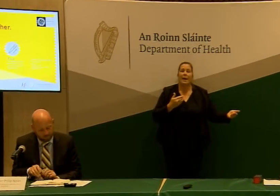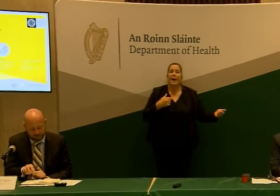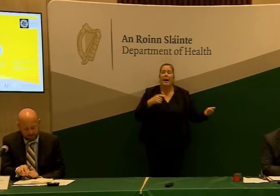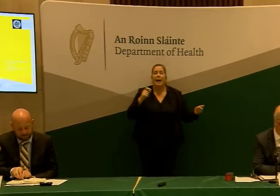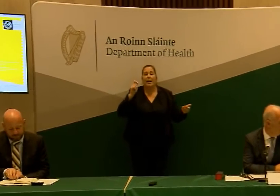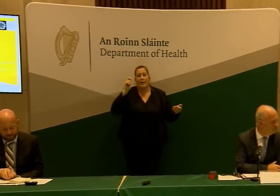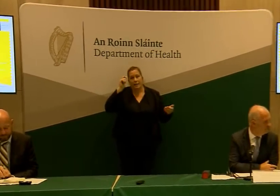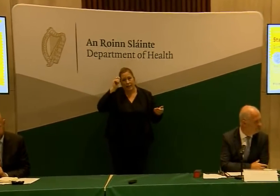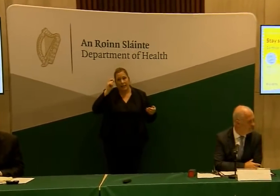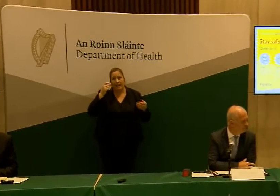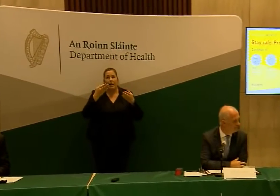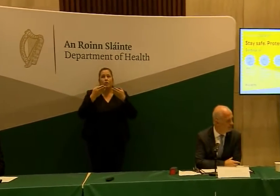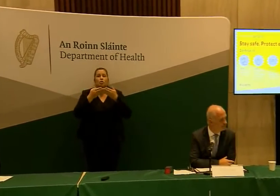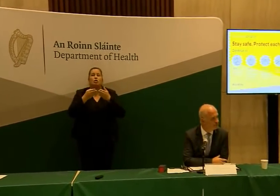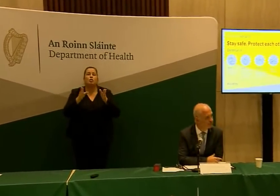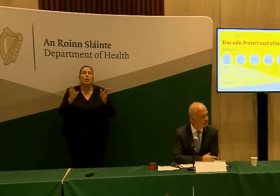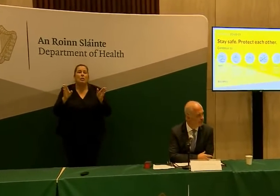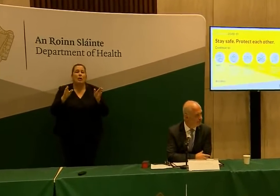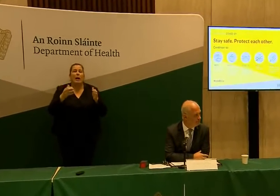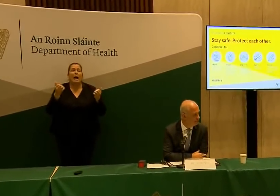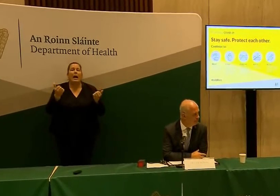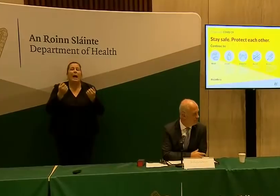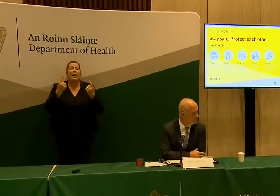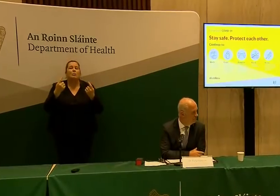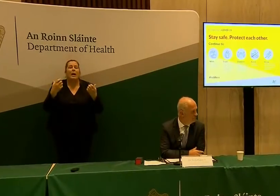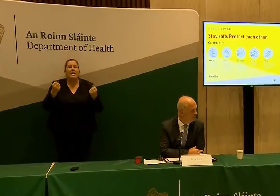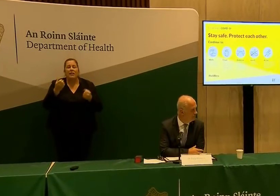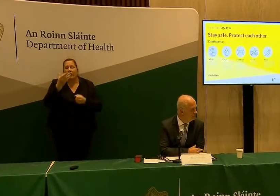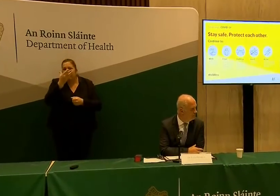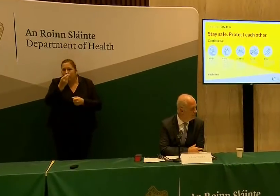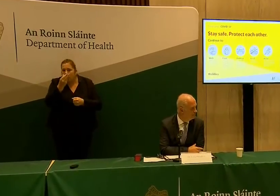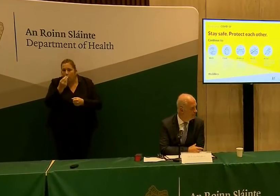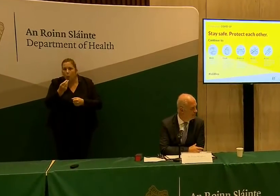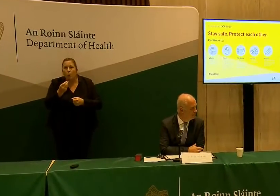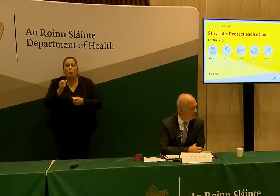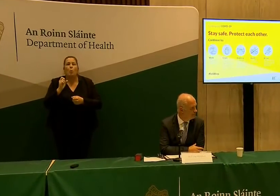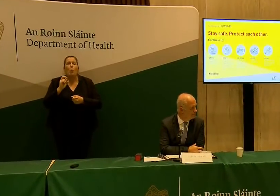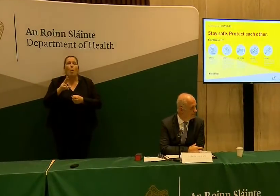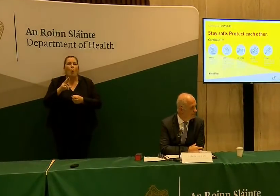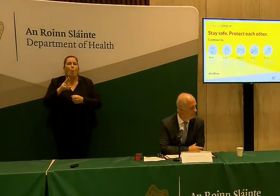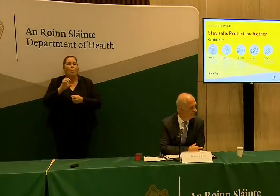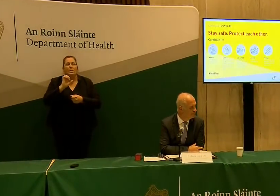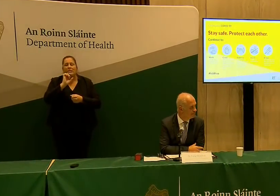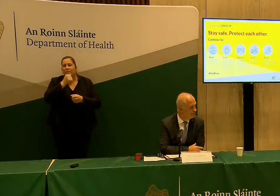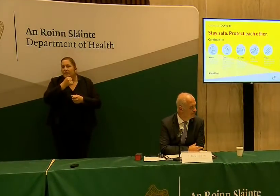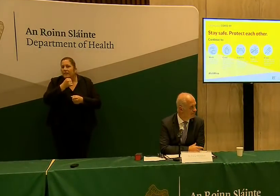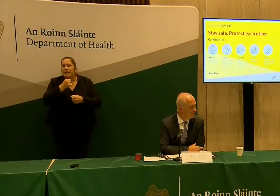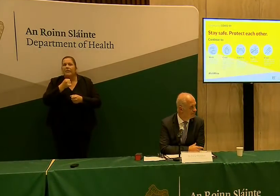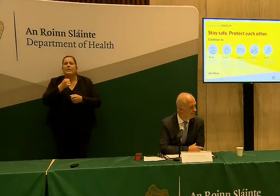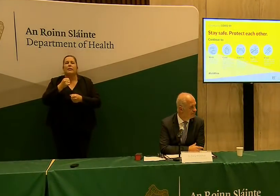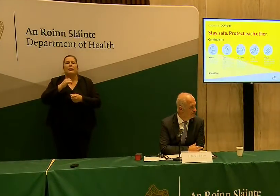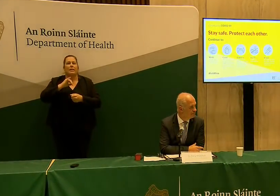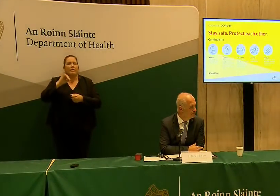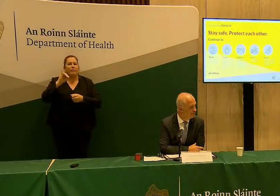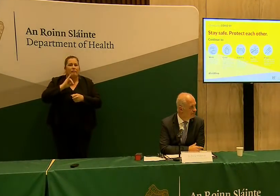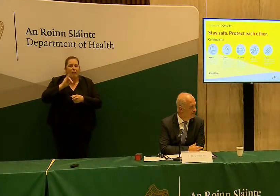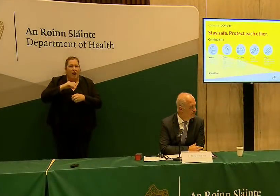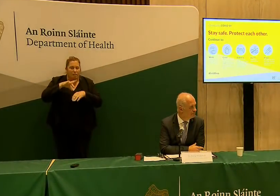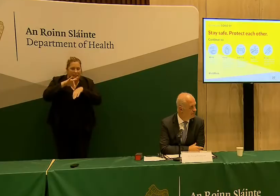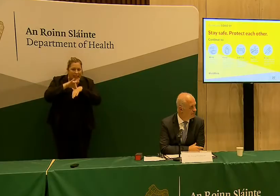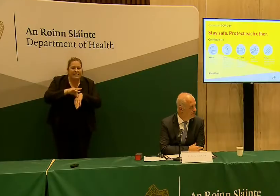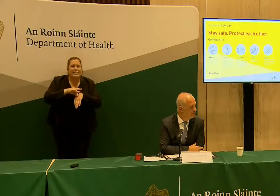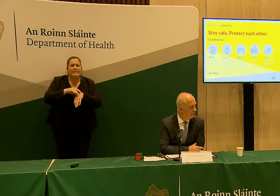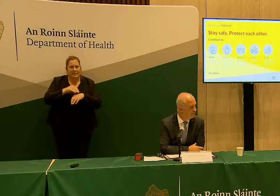I think in general terms, anyone who has a flu or anyone who has a significant viral illness, whether they're hospitalised or not, it'll take them a number of